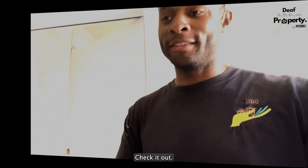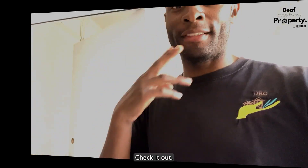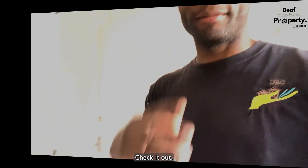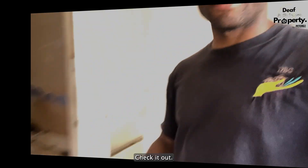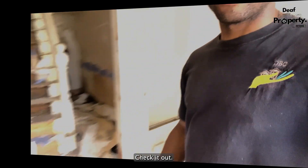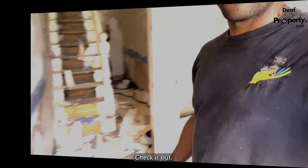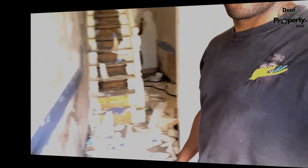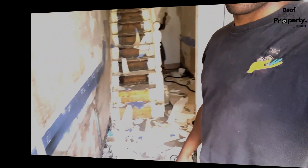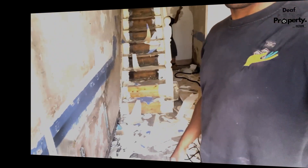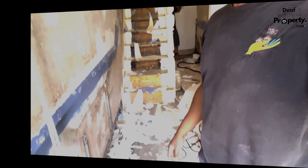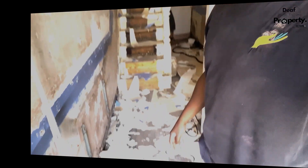it out.